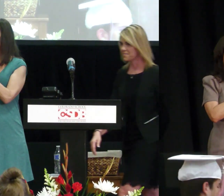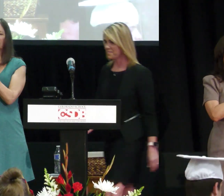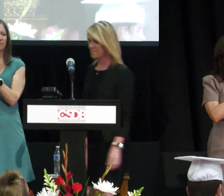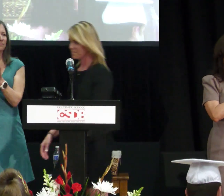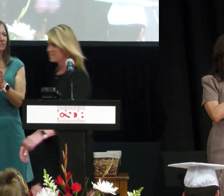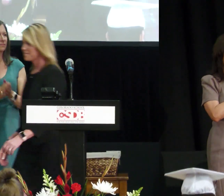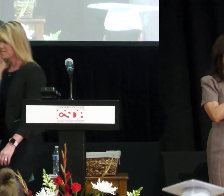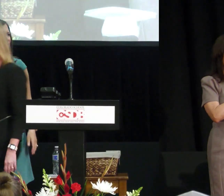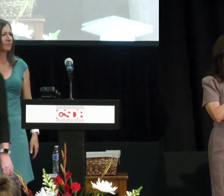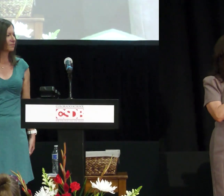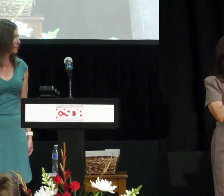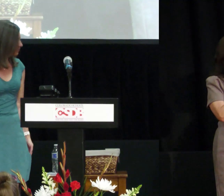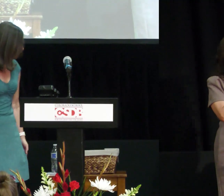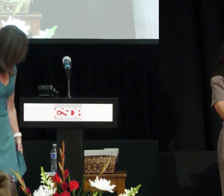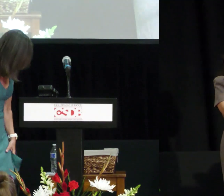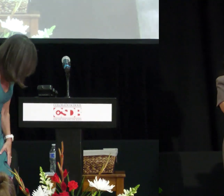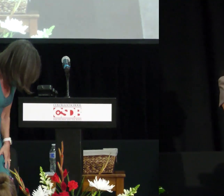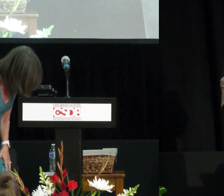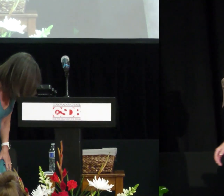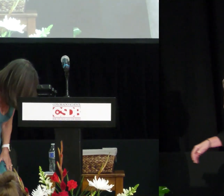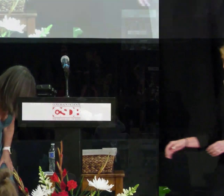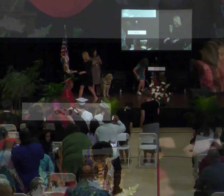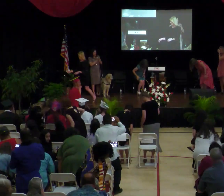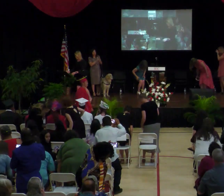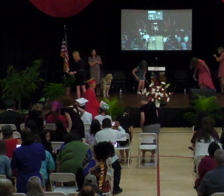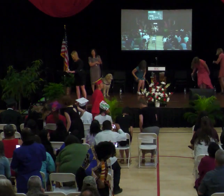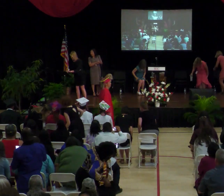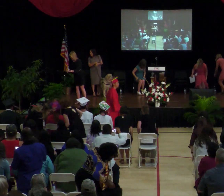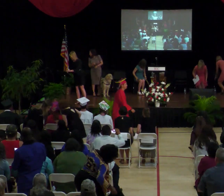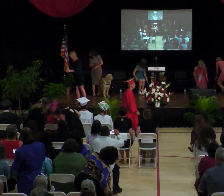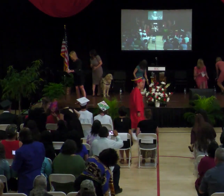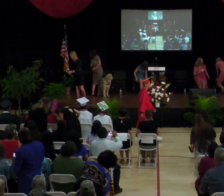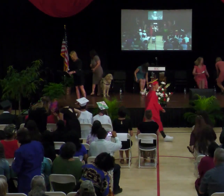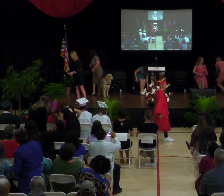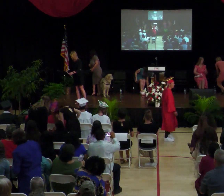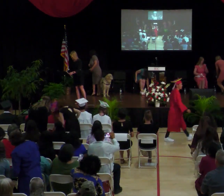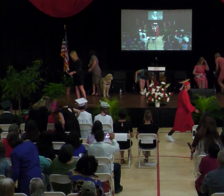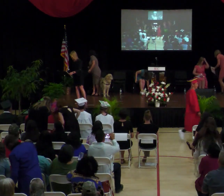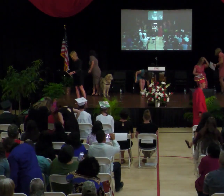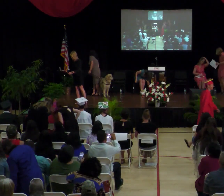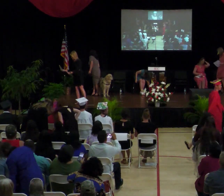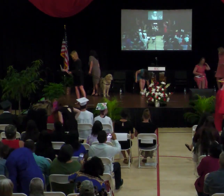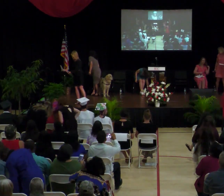Nathan and Alicia heads at the stage as Tara Wilkins comes back to the front of the stage.